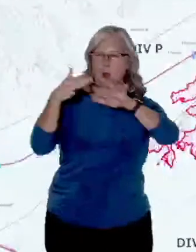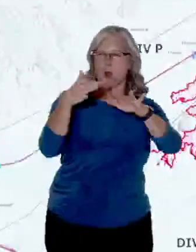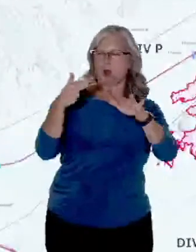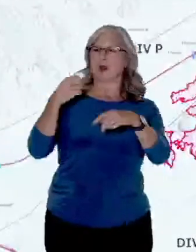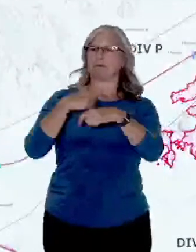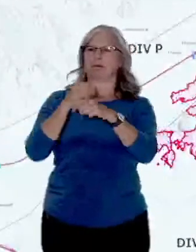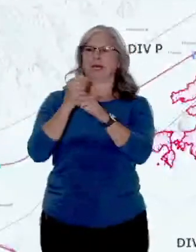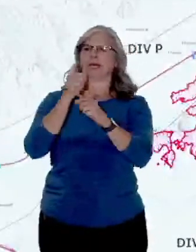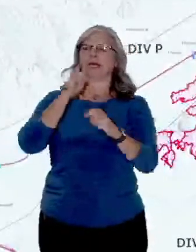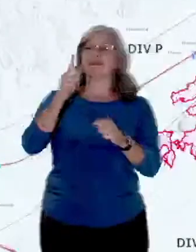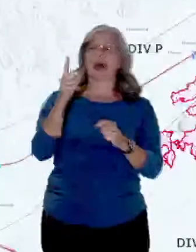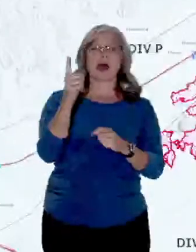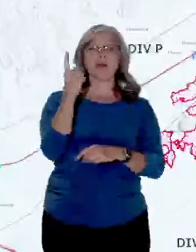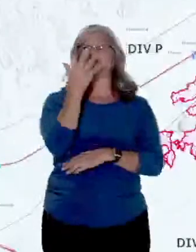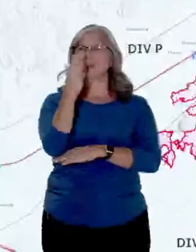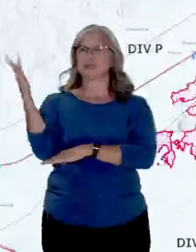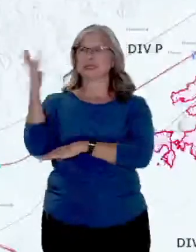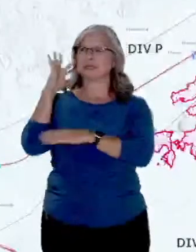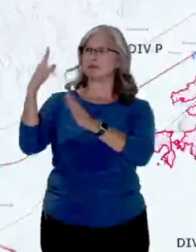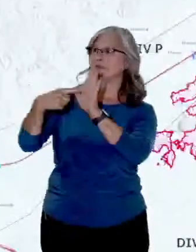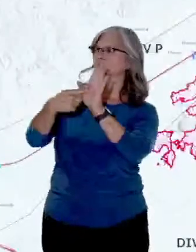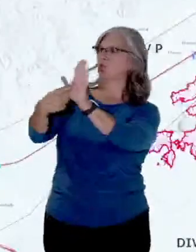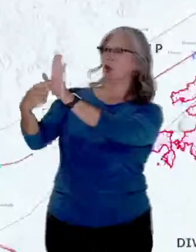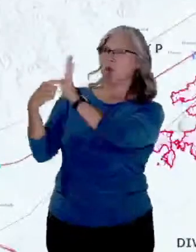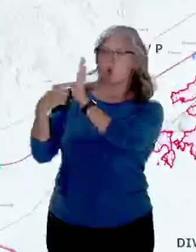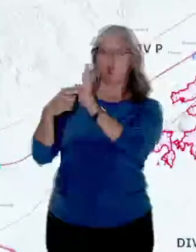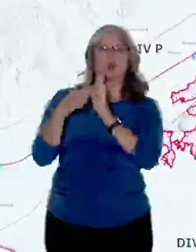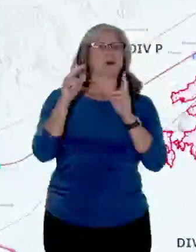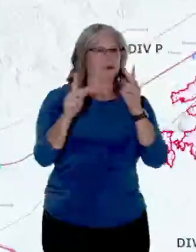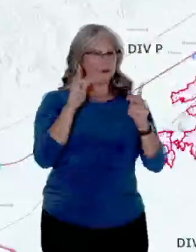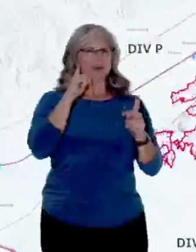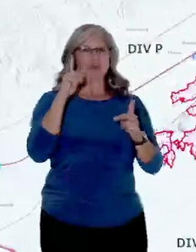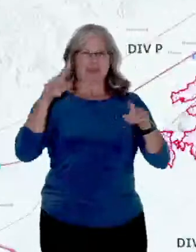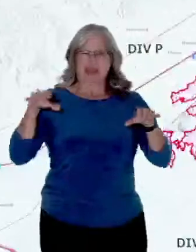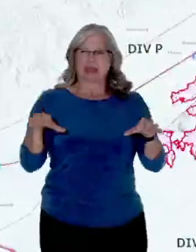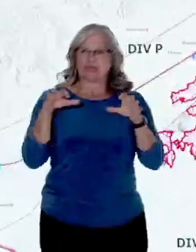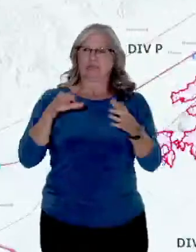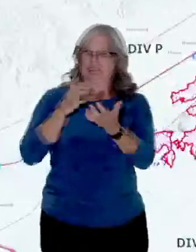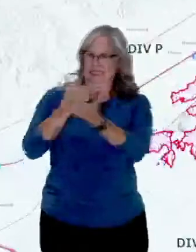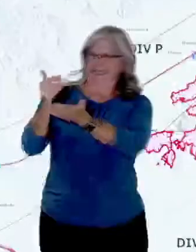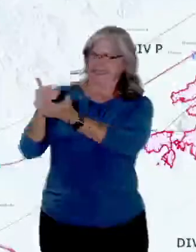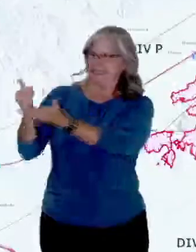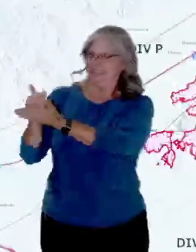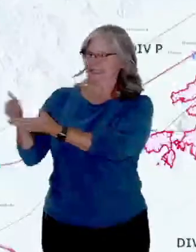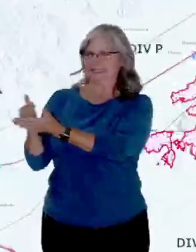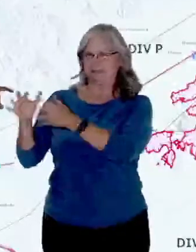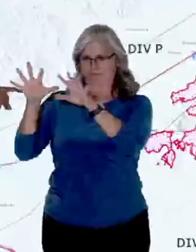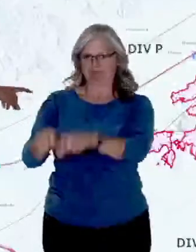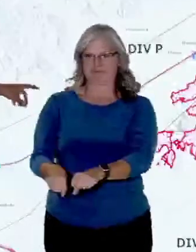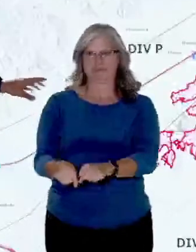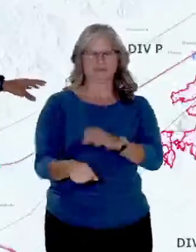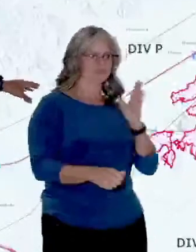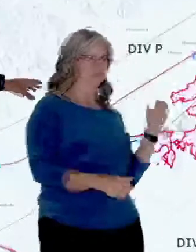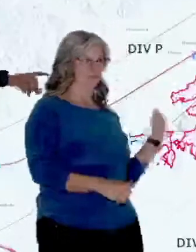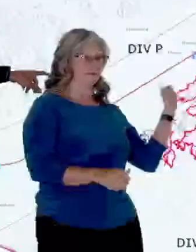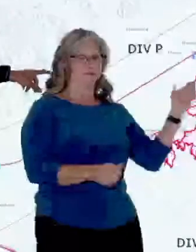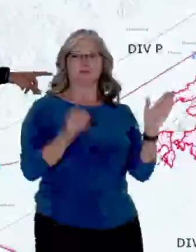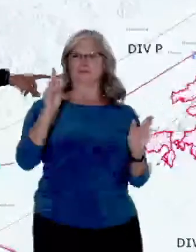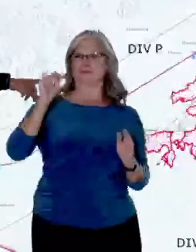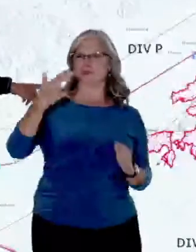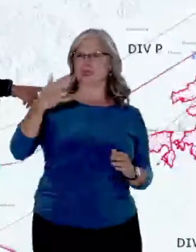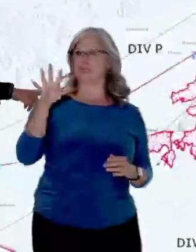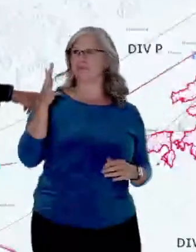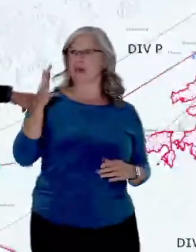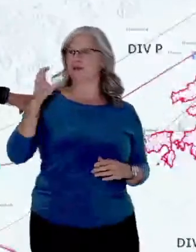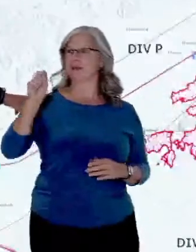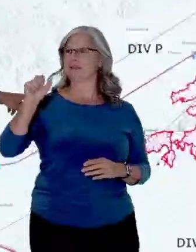ornamental brush be exposed, and so the crews were able to actively get a lot of the stuff put out. Going into Branch 5, so we'll say the